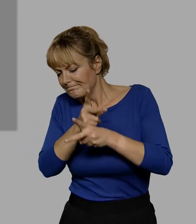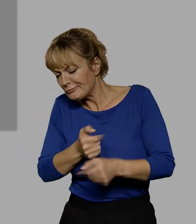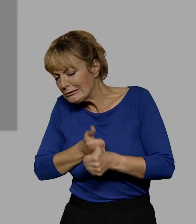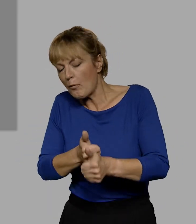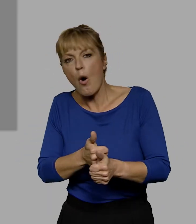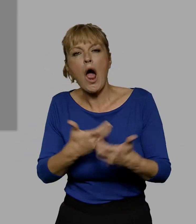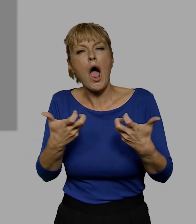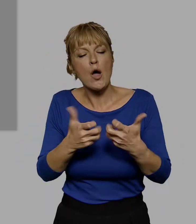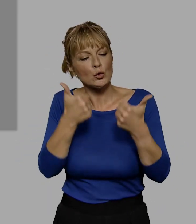complaints handling.